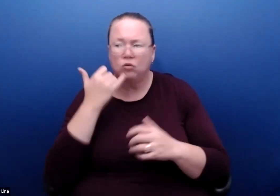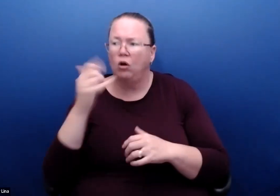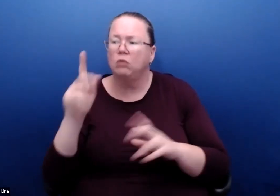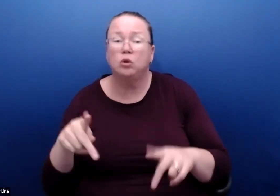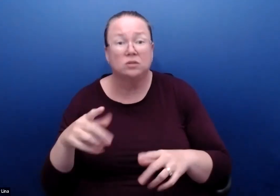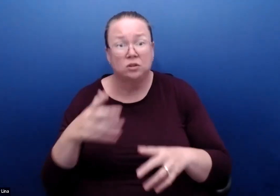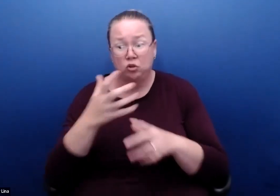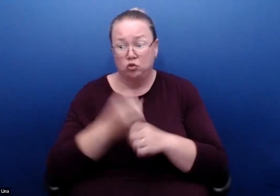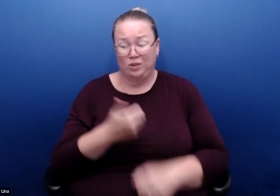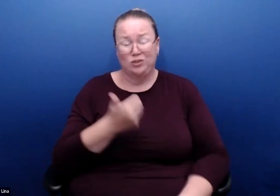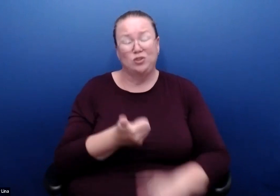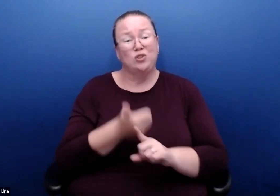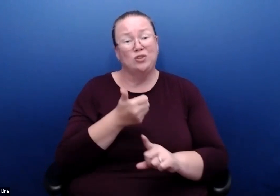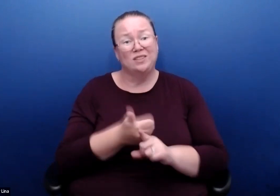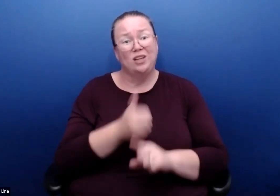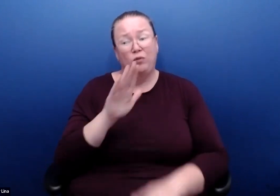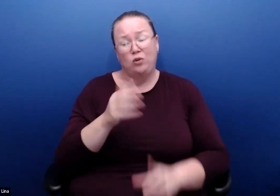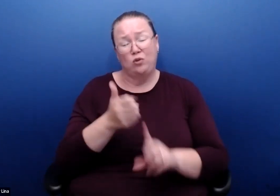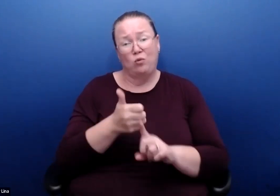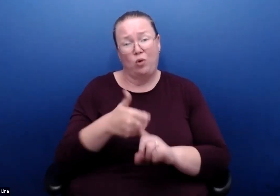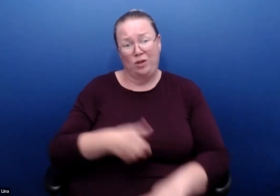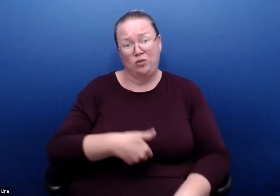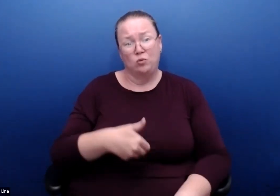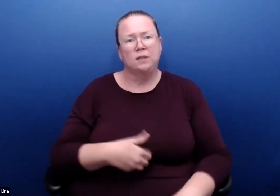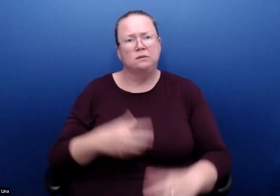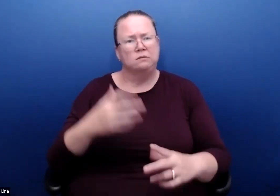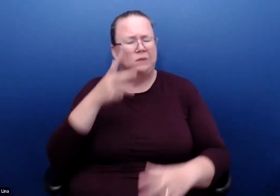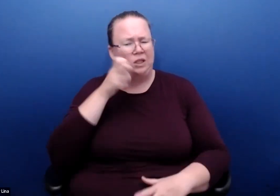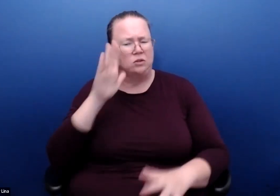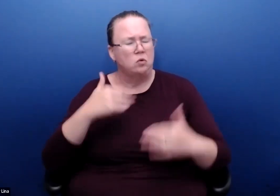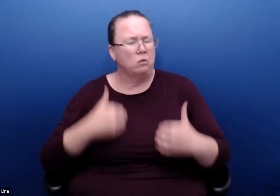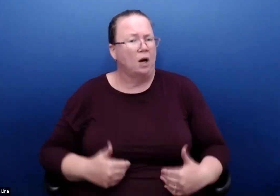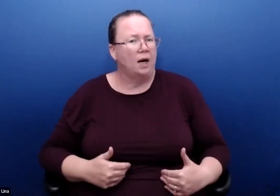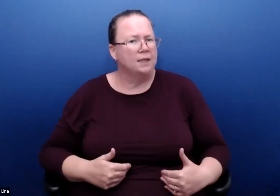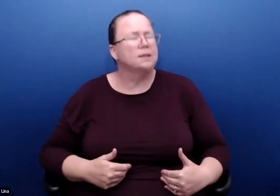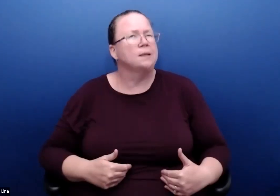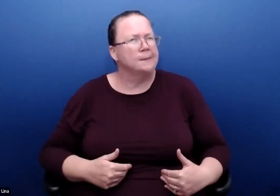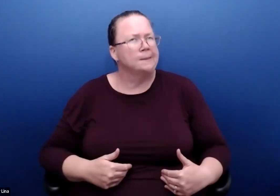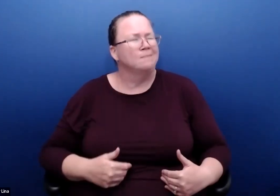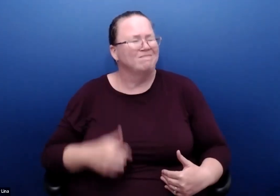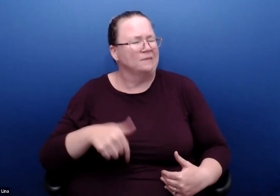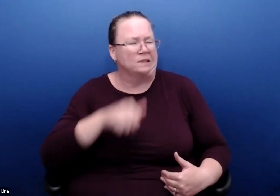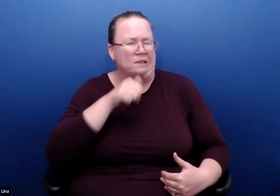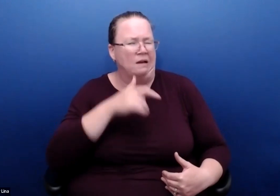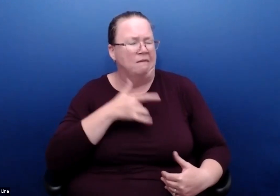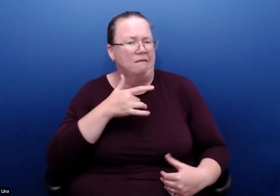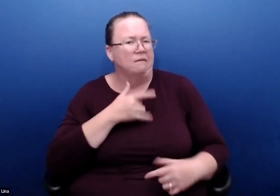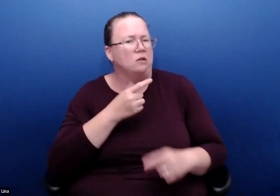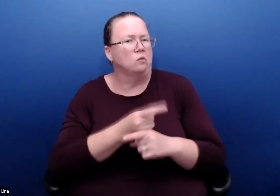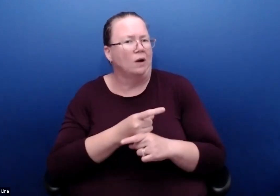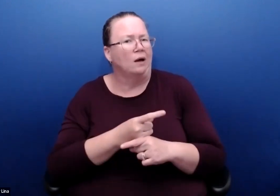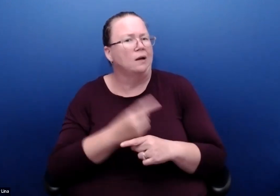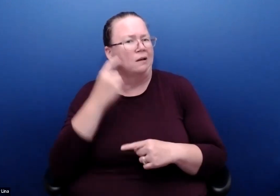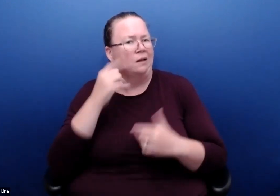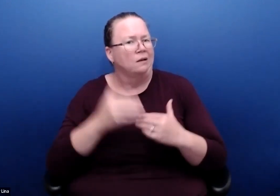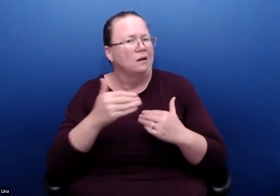Trust yourself and your own intuition. Listen to your body and say, okay, this isn't feeling right. And think about the next step you're